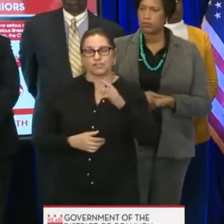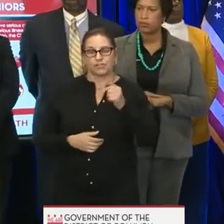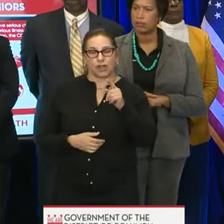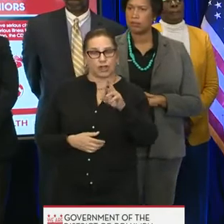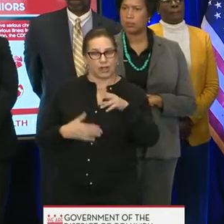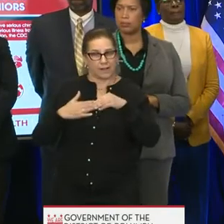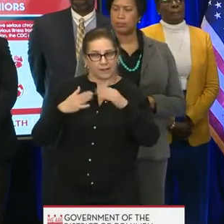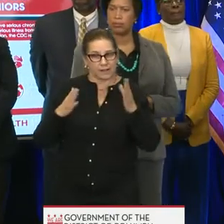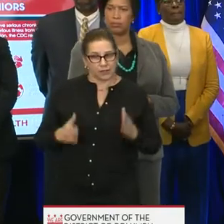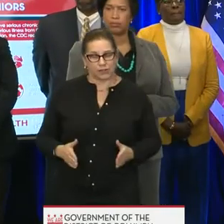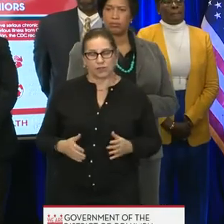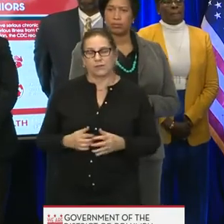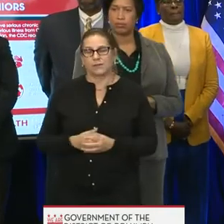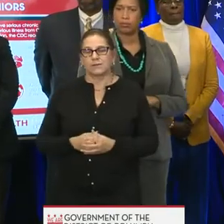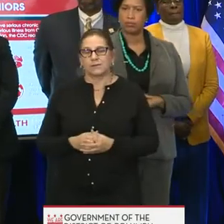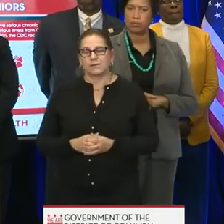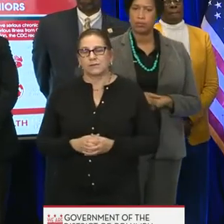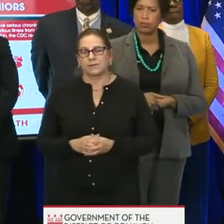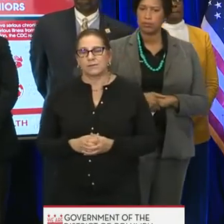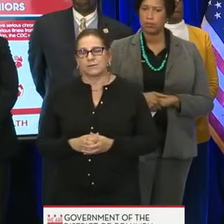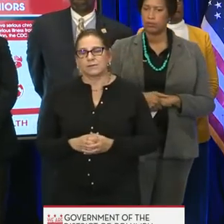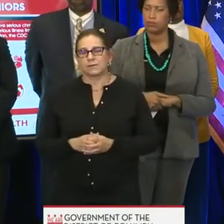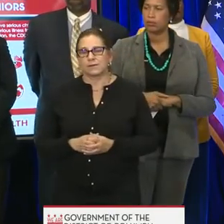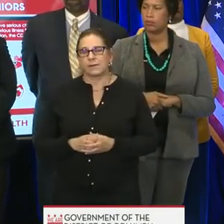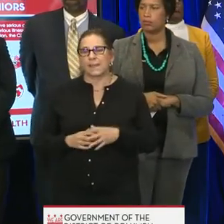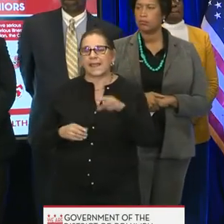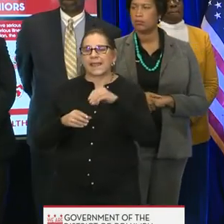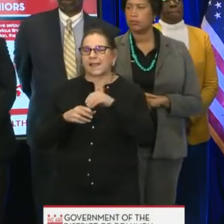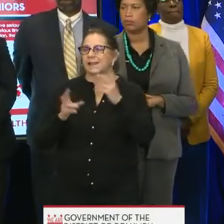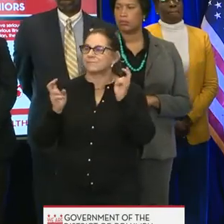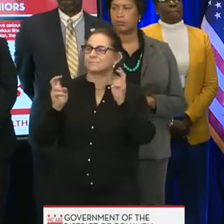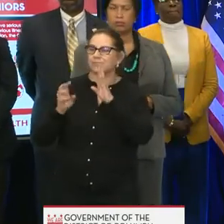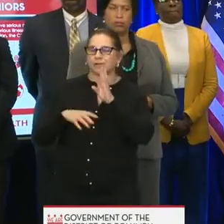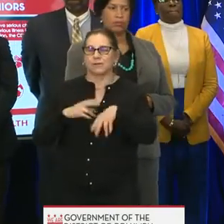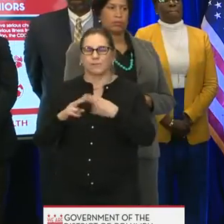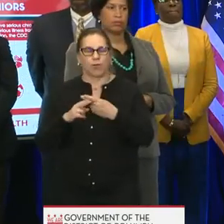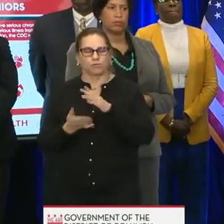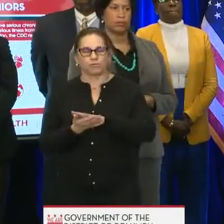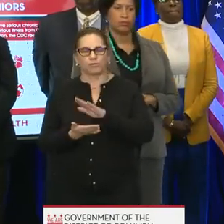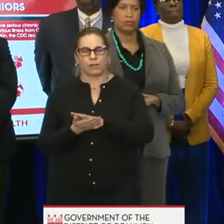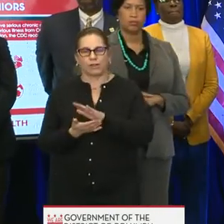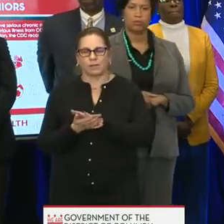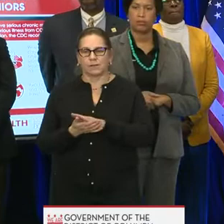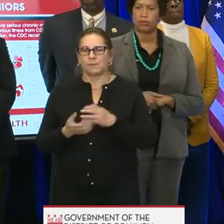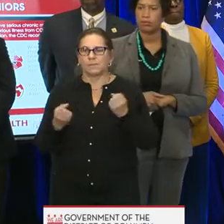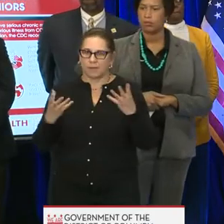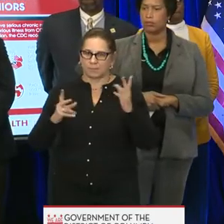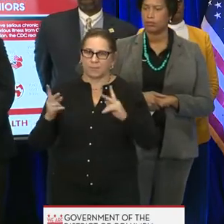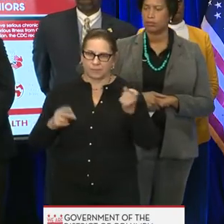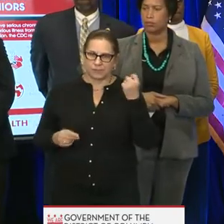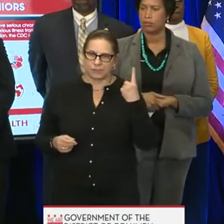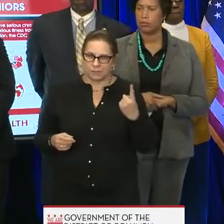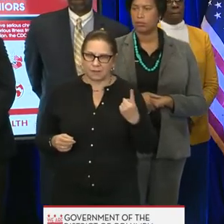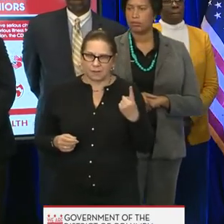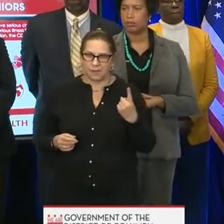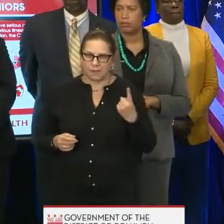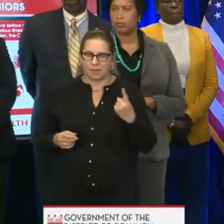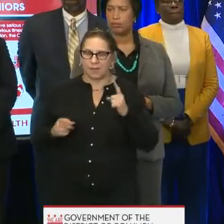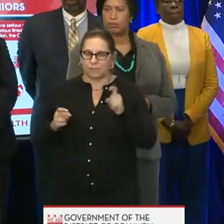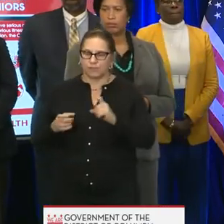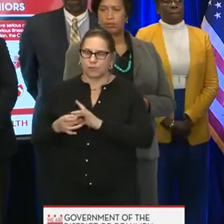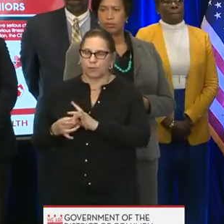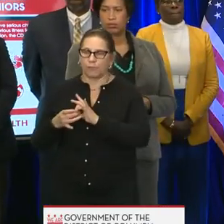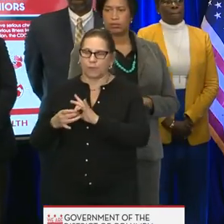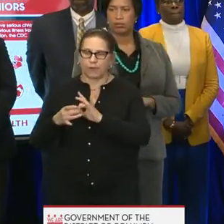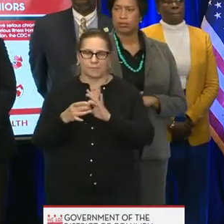schools, and we have received outstanding cooperation from them. And as far as I'm aware, all of the charter LEAs will be